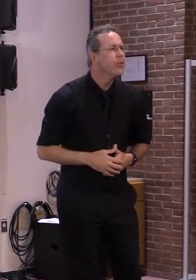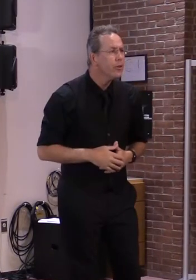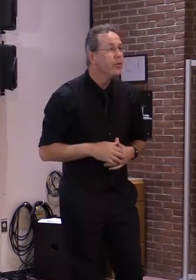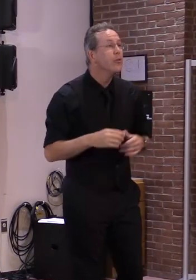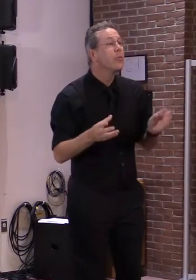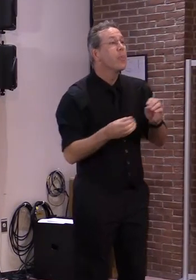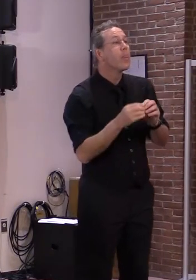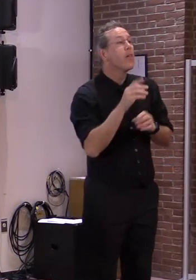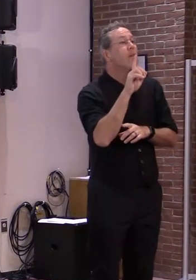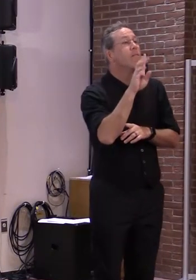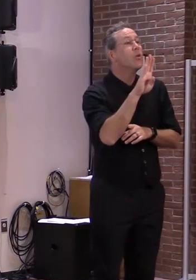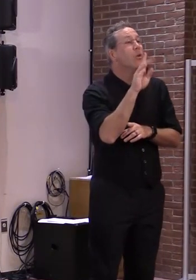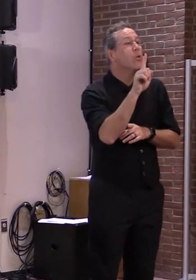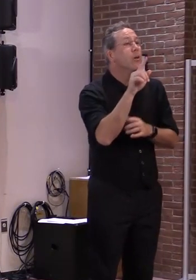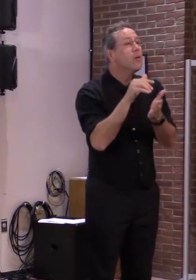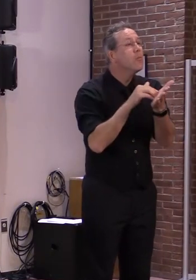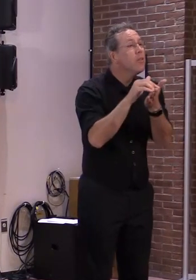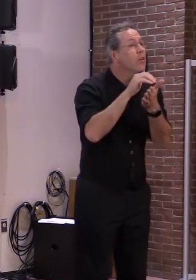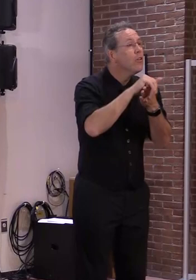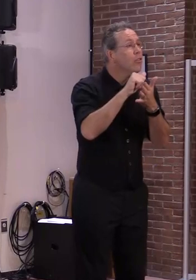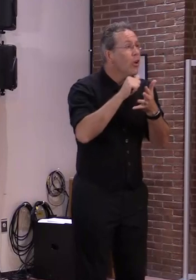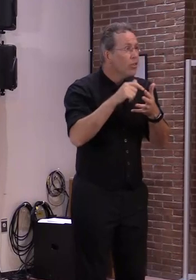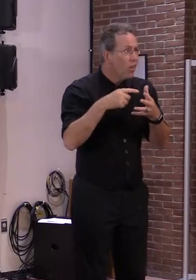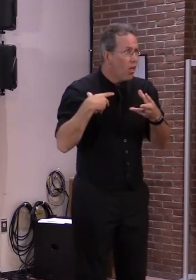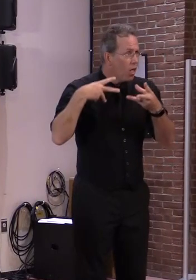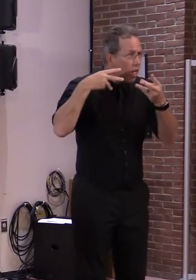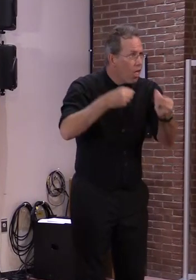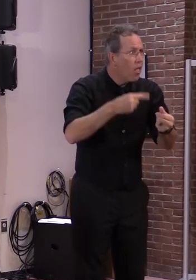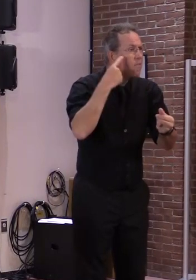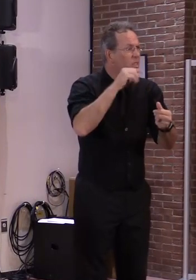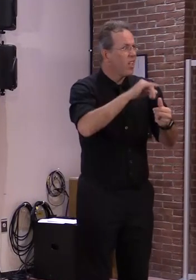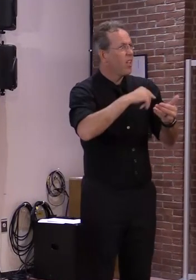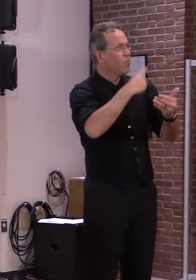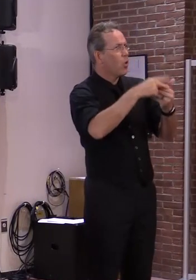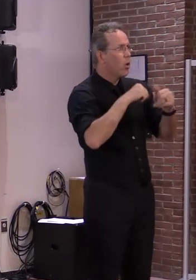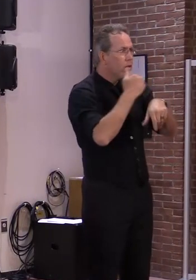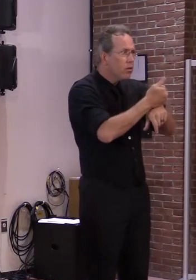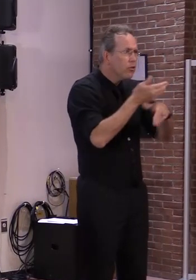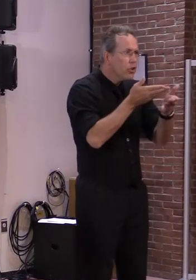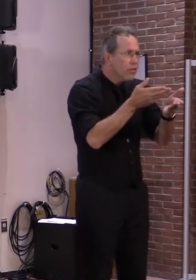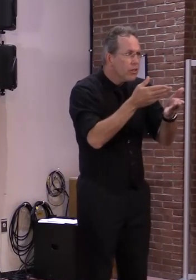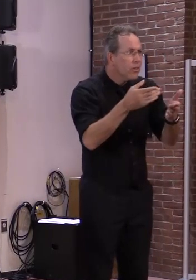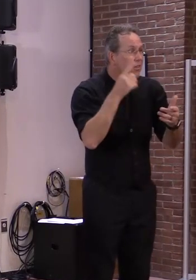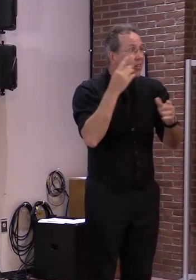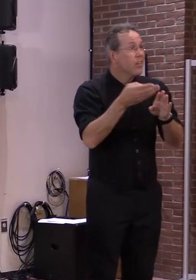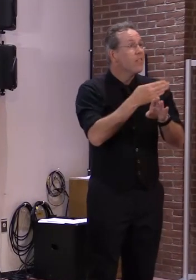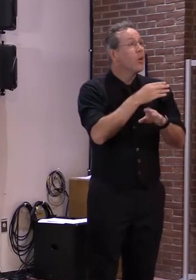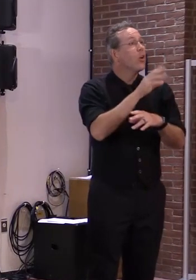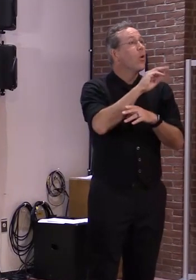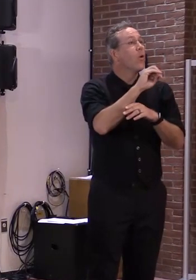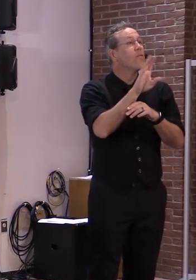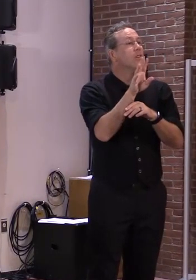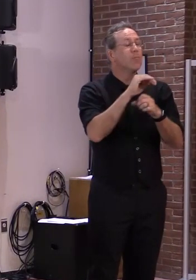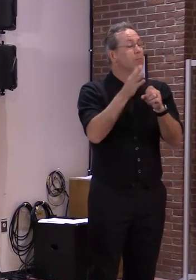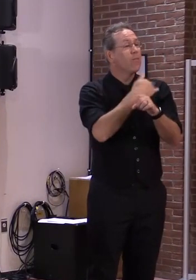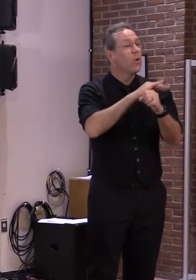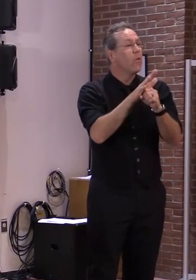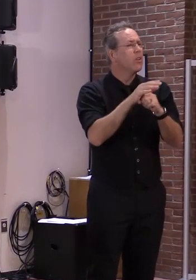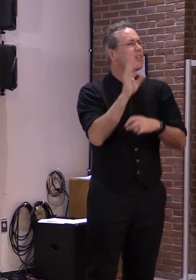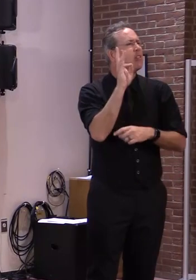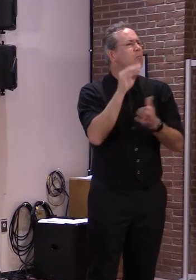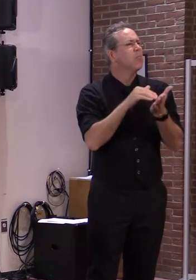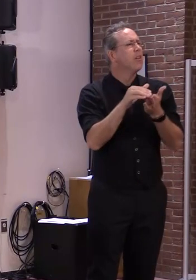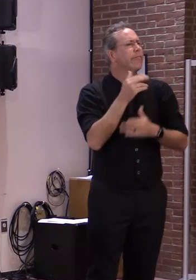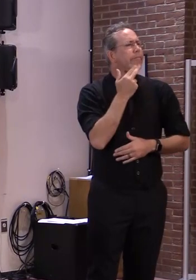in this program. We're going to be spending $41 million in this program for fiscal year 22. And then in